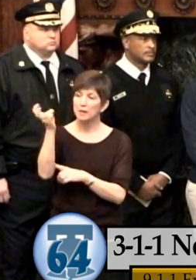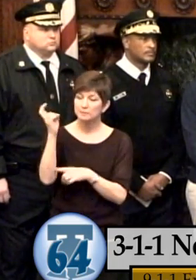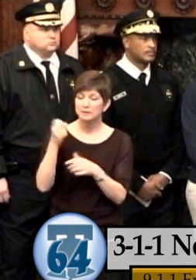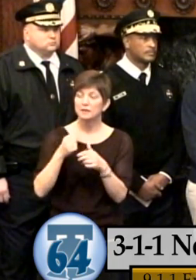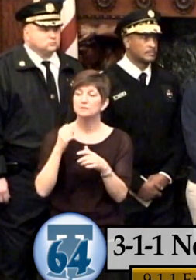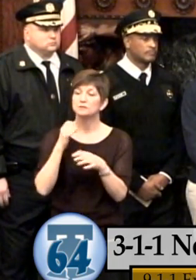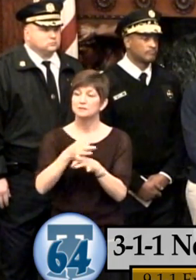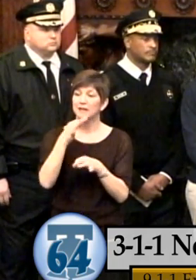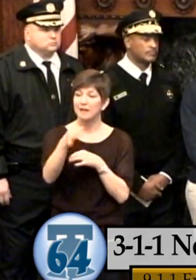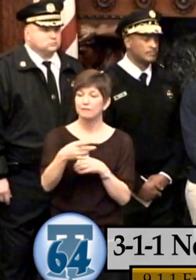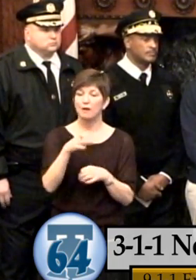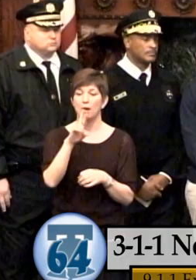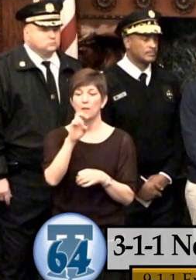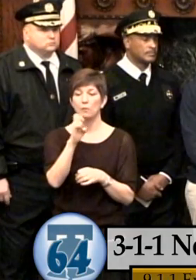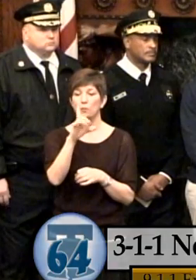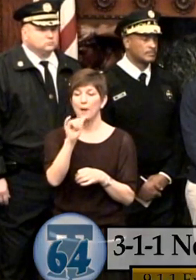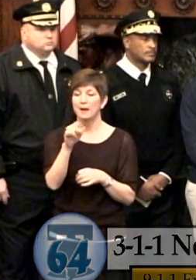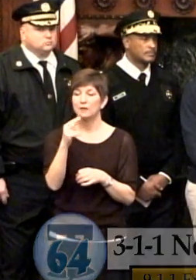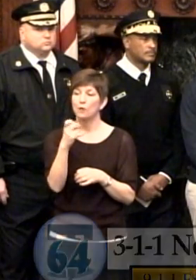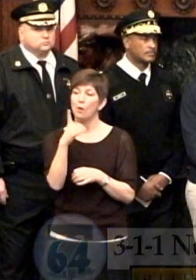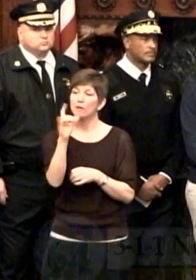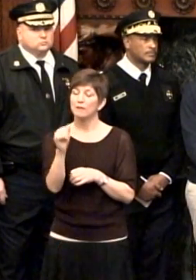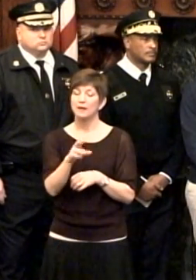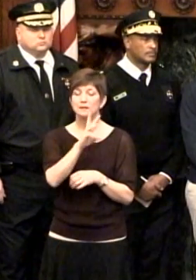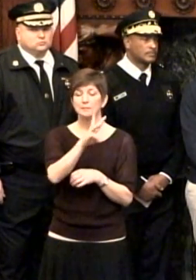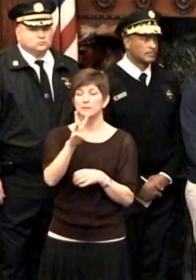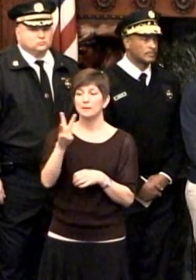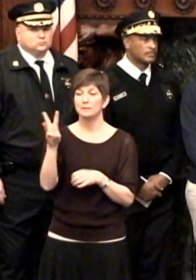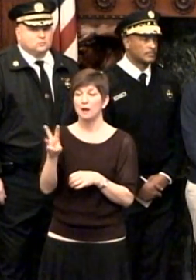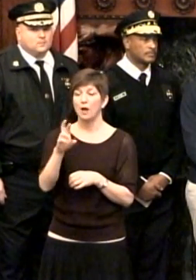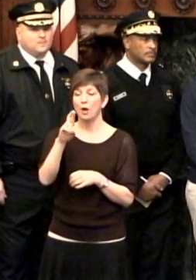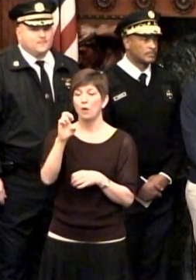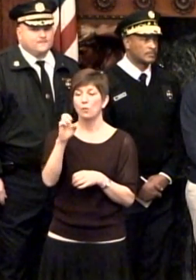Ready Notify PA at